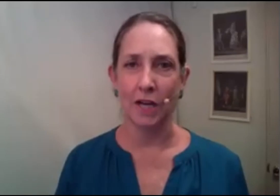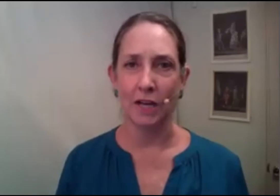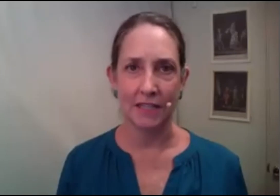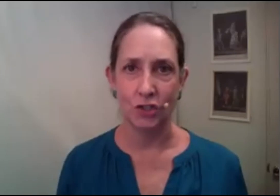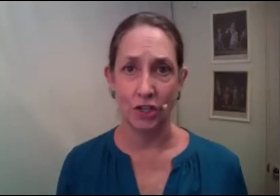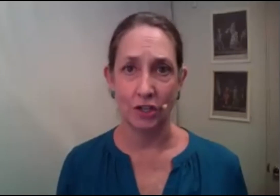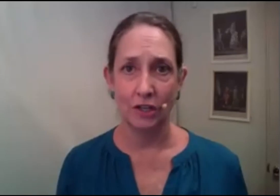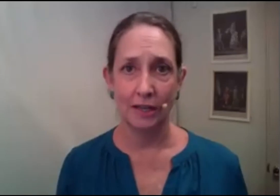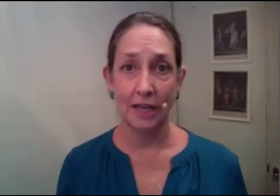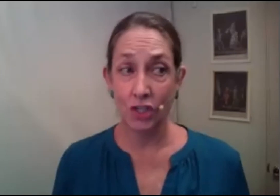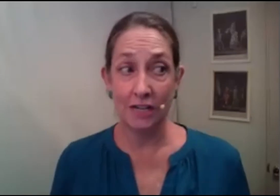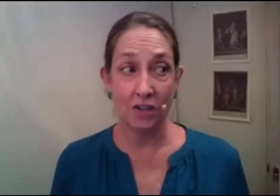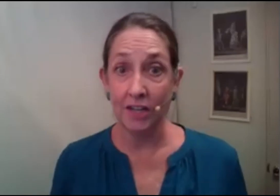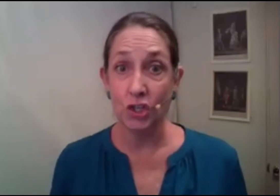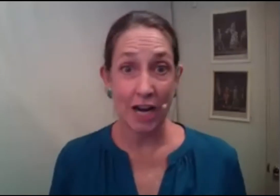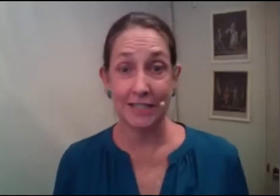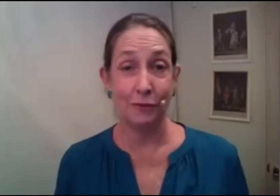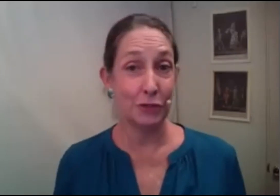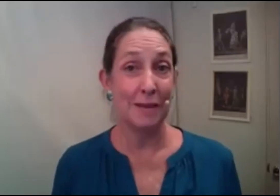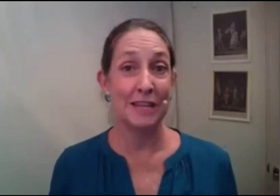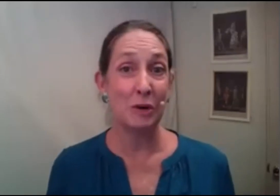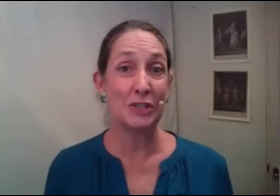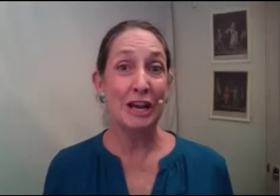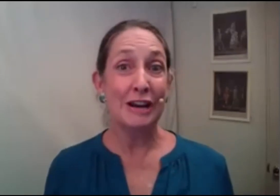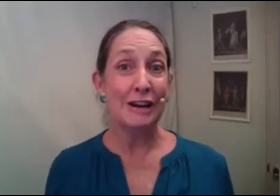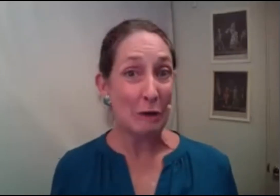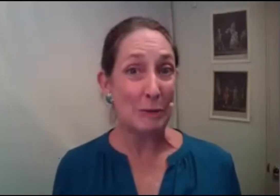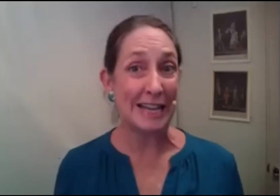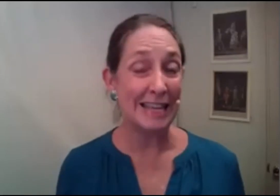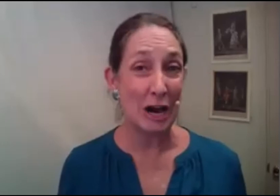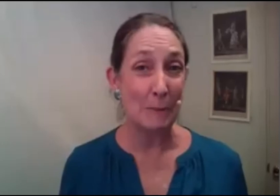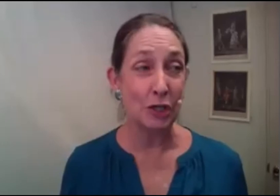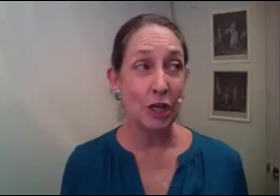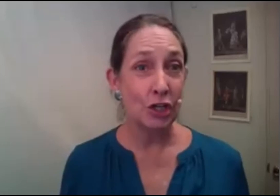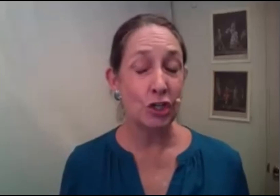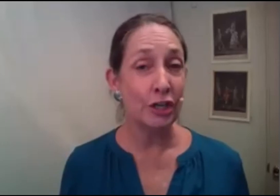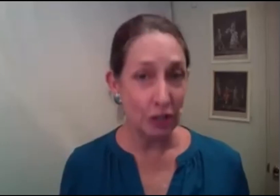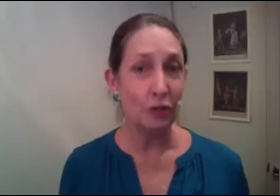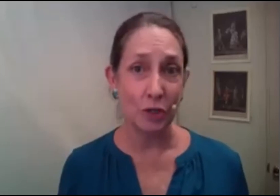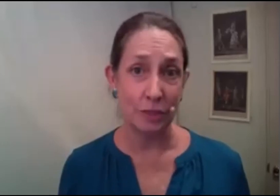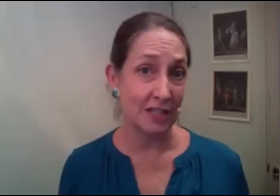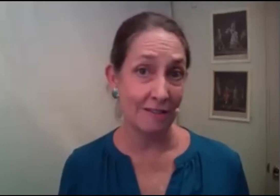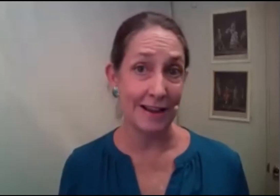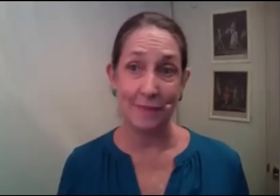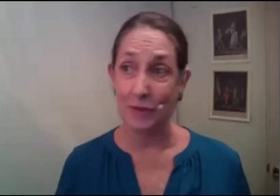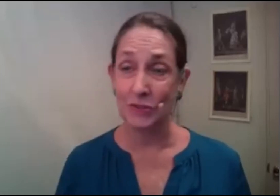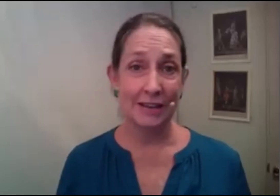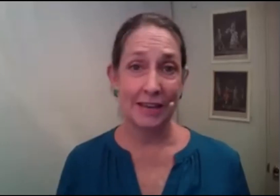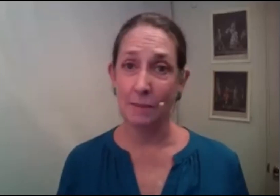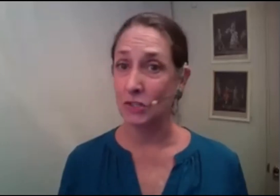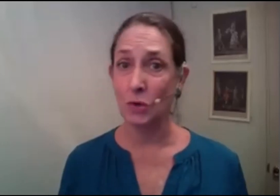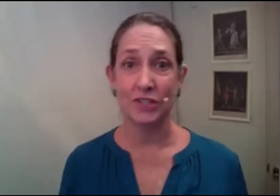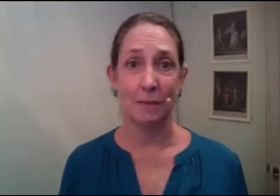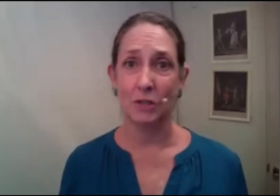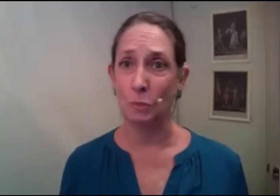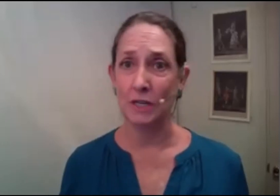walking around in the kitchen. And she had gone and checked several times and there was nobody there, but she knew what she was hearing. And those